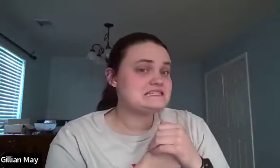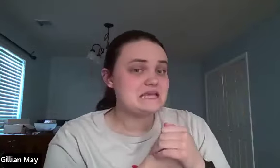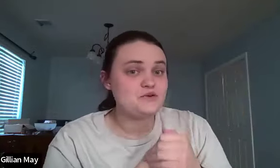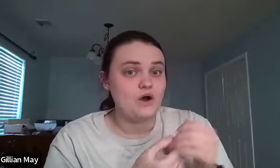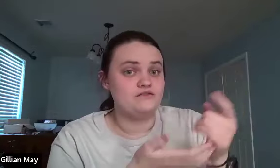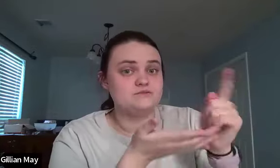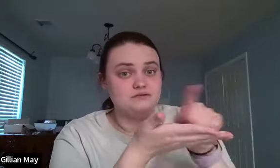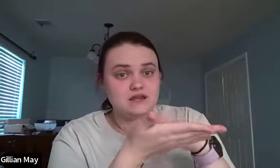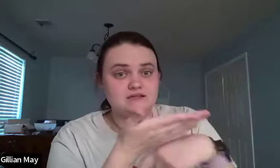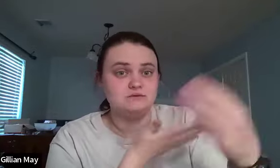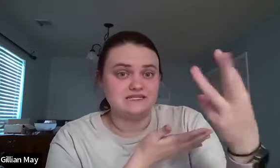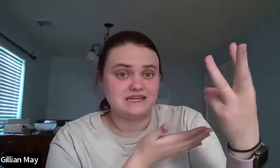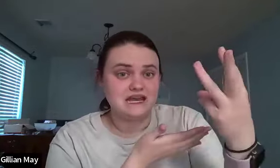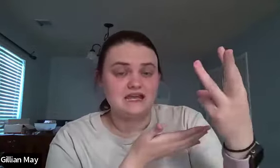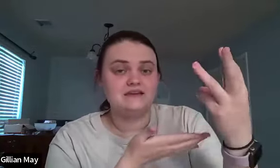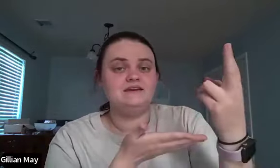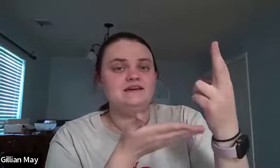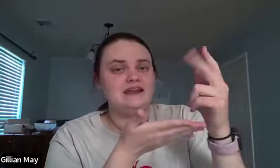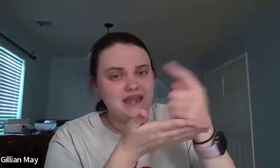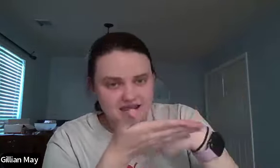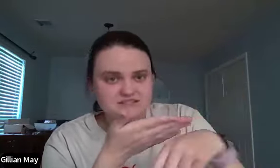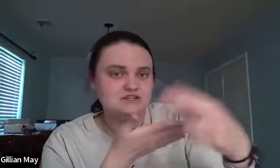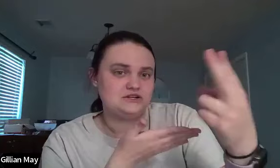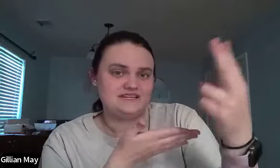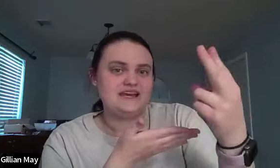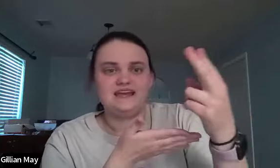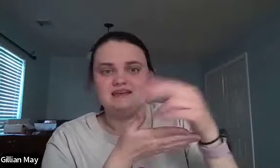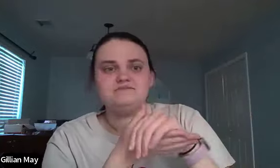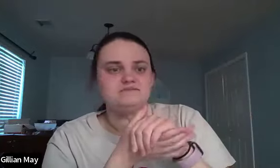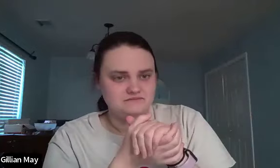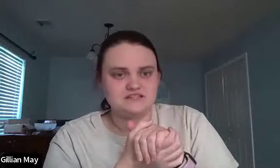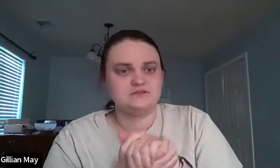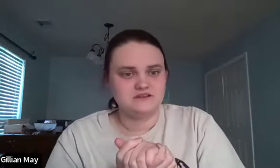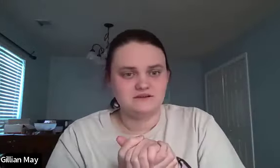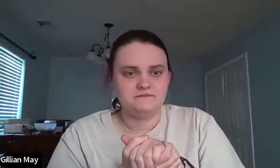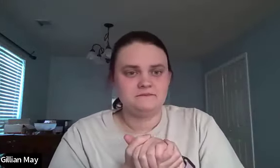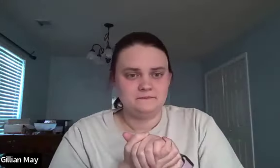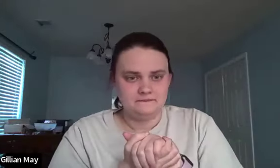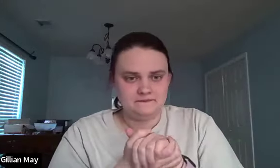same with all of them. So next Wednesday, next Thursday, that sort of thing.